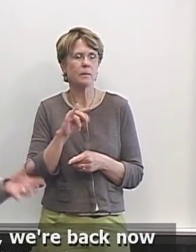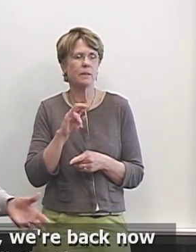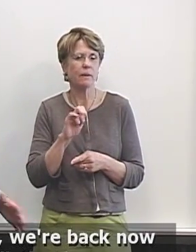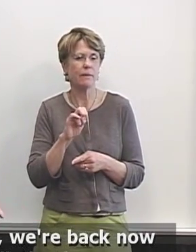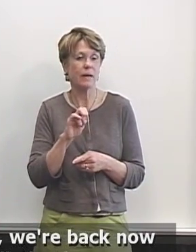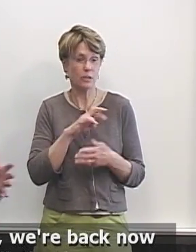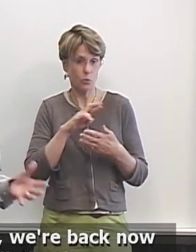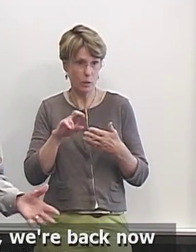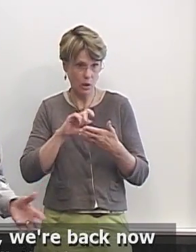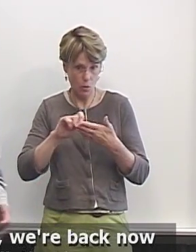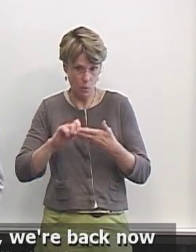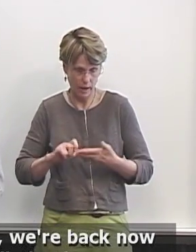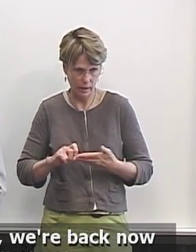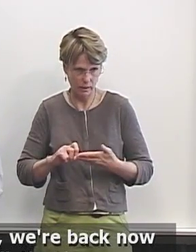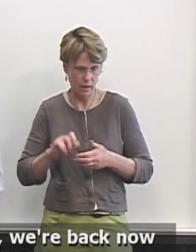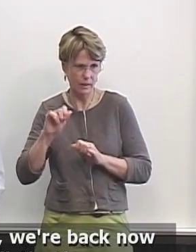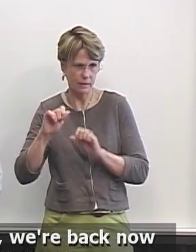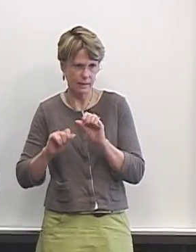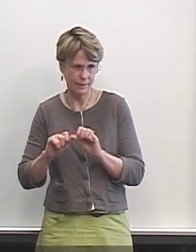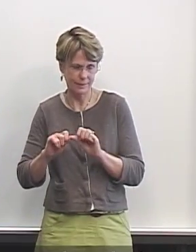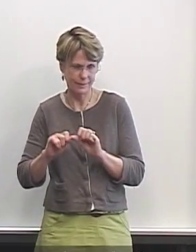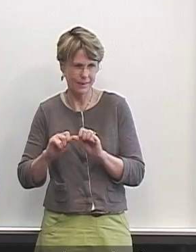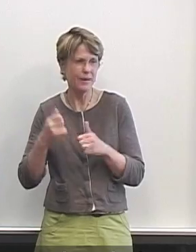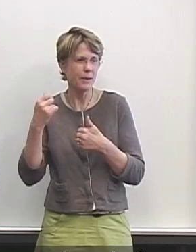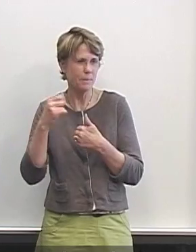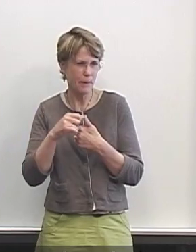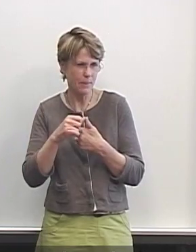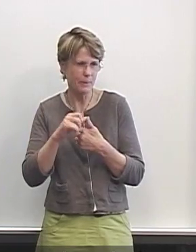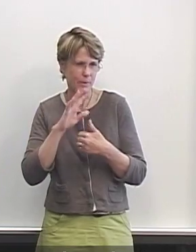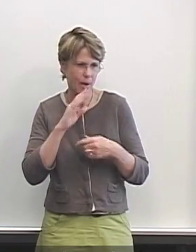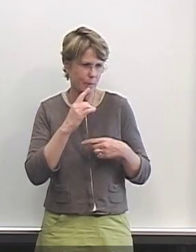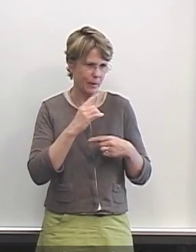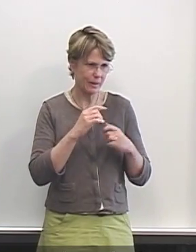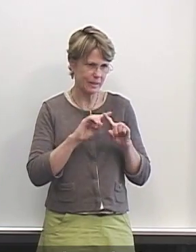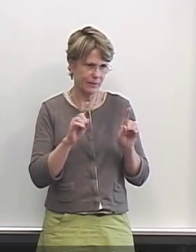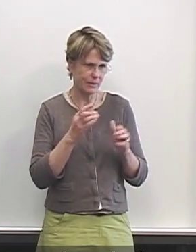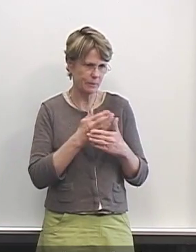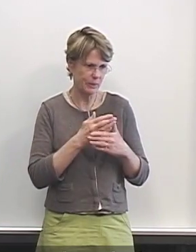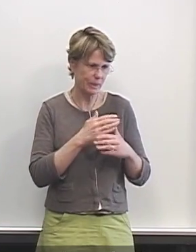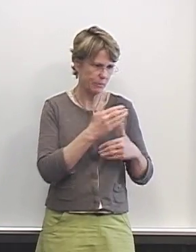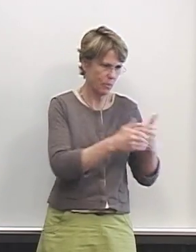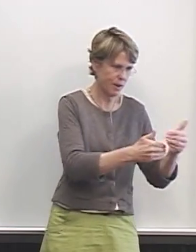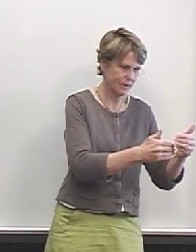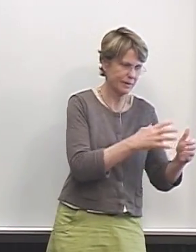remember, we're back now to the distinction between process and product.